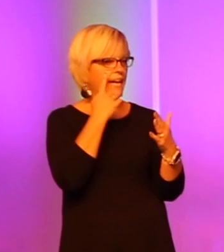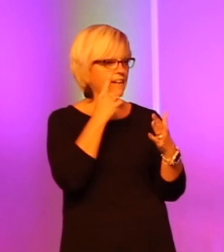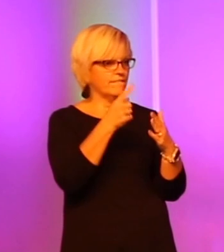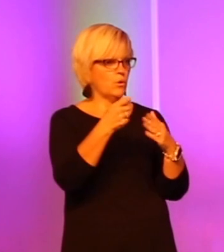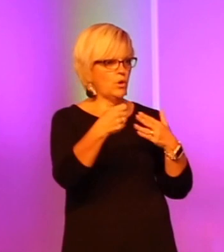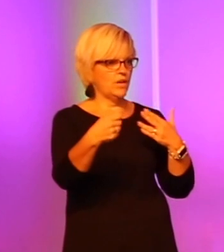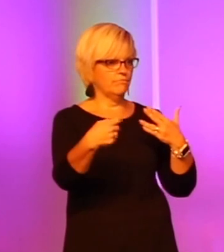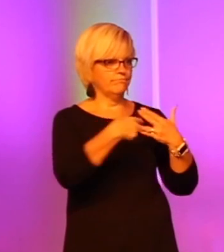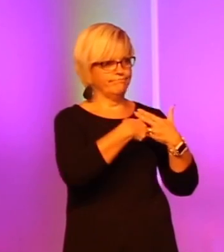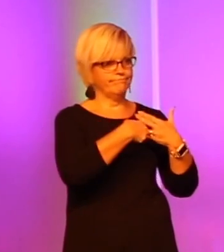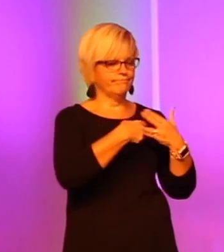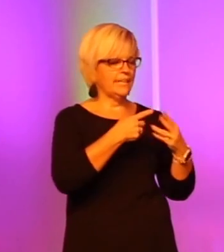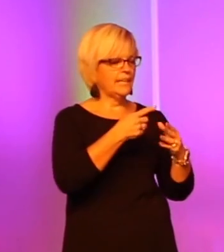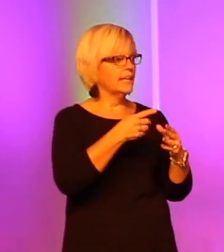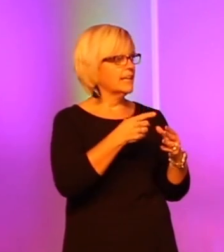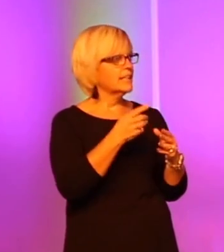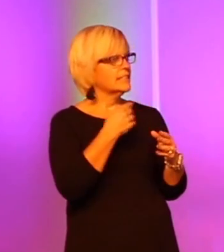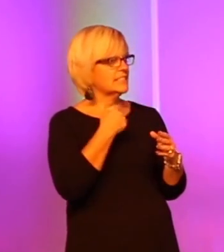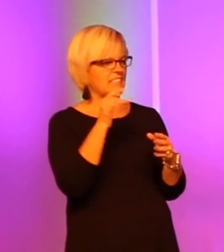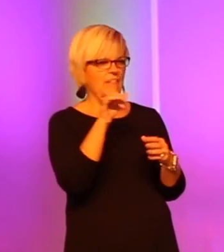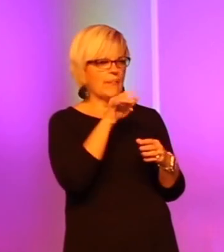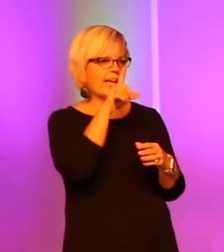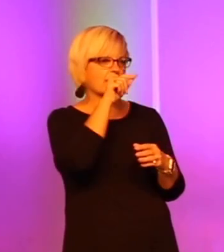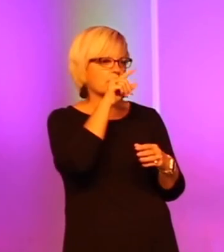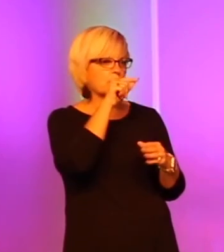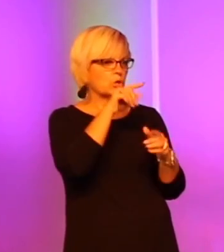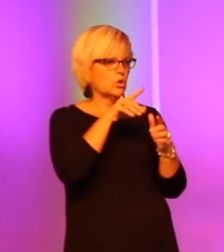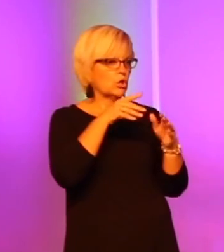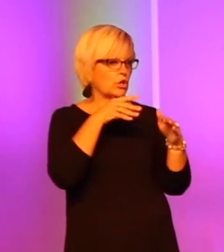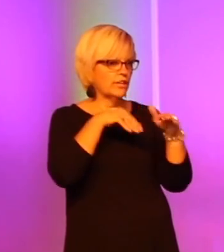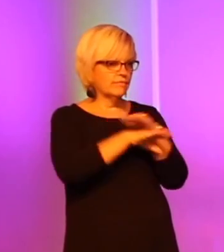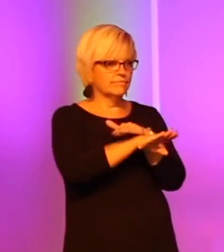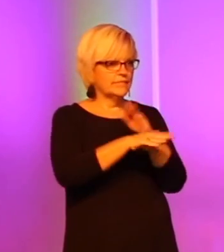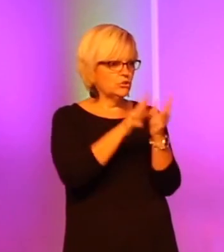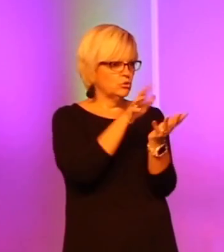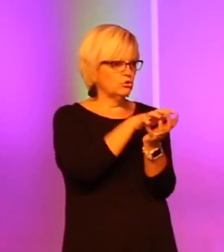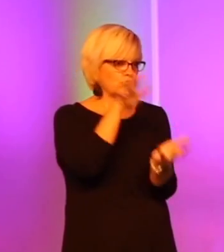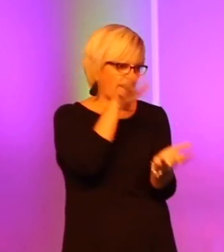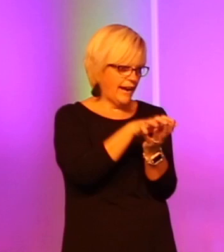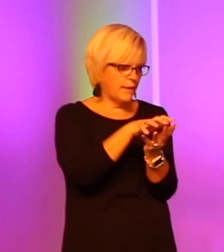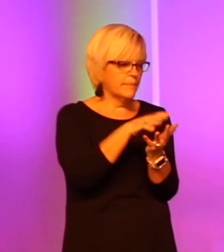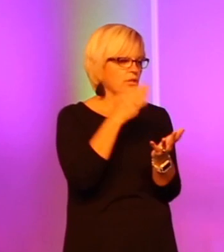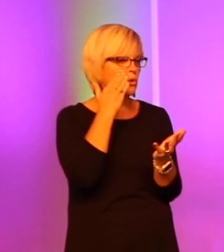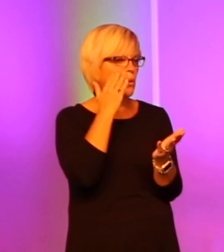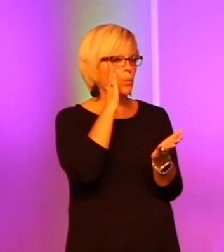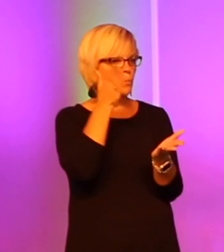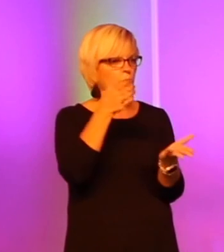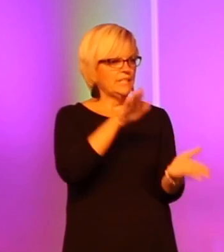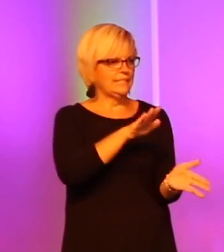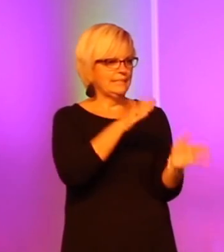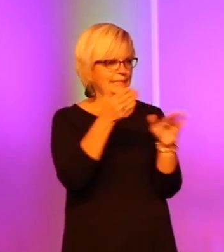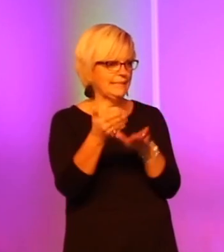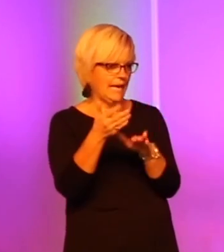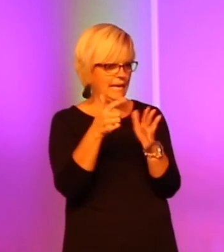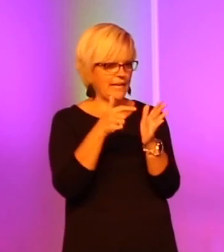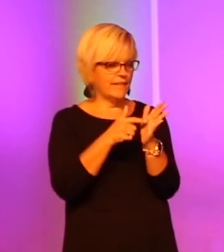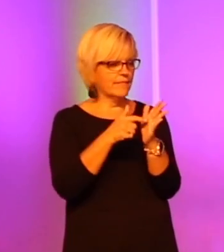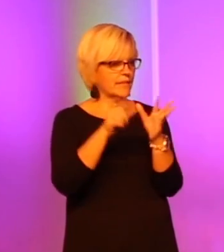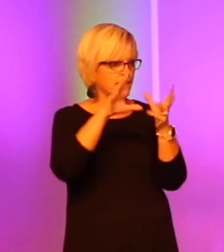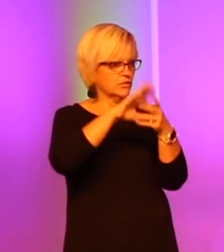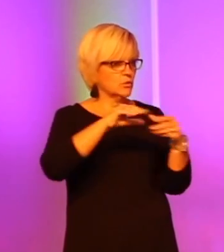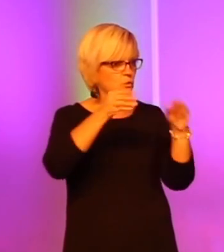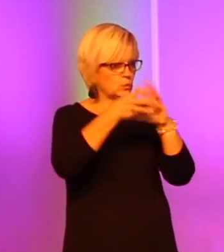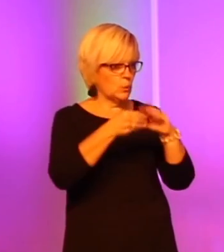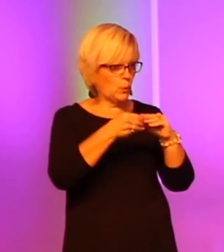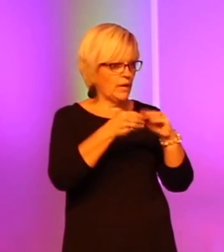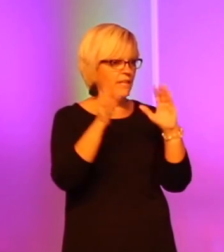flying into a snare, little knowing it would cost him his life." So this man in this scenario, in this analogy, this allegory,